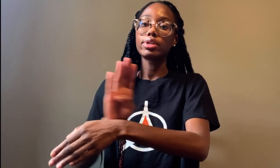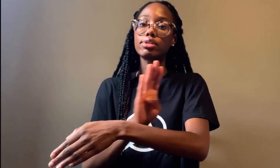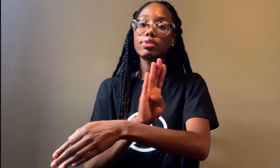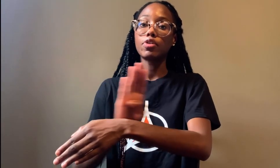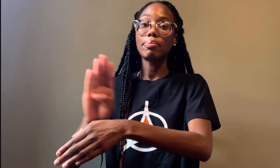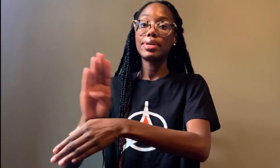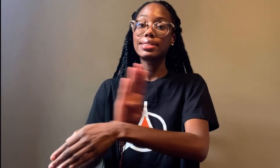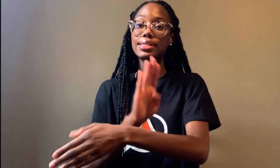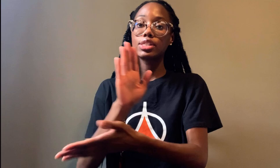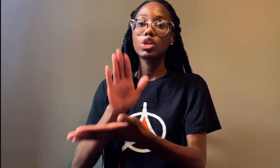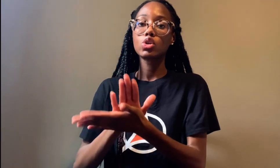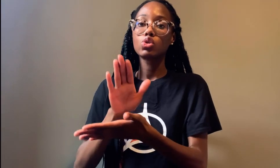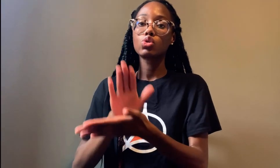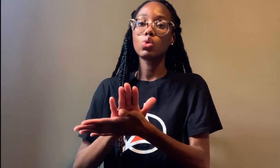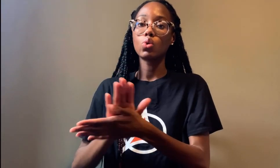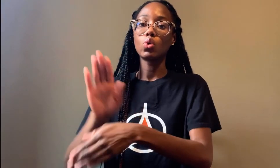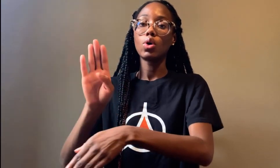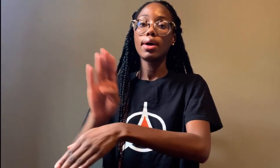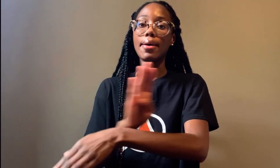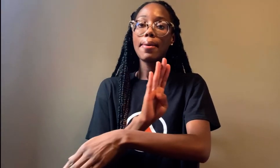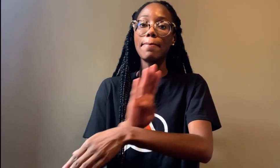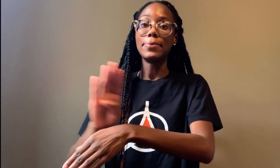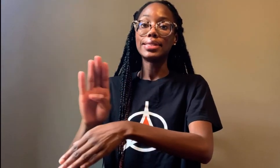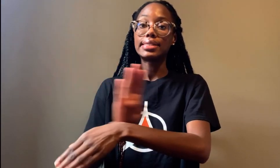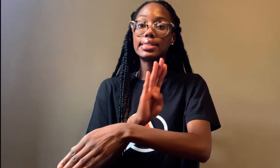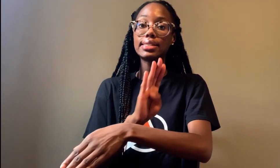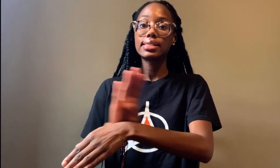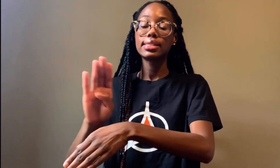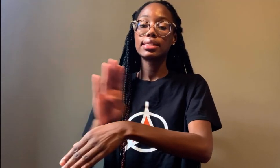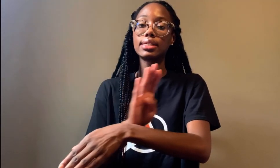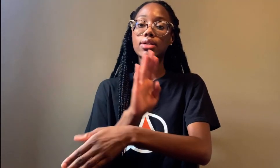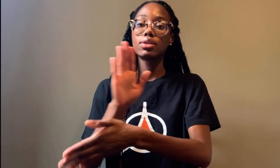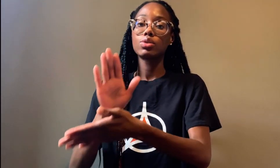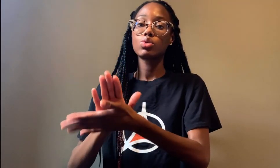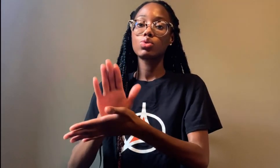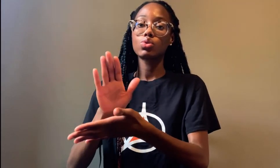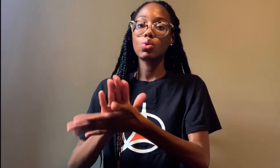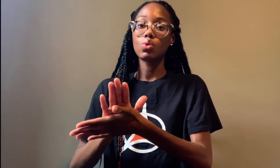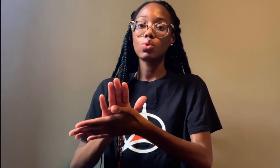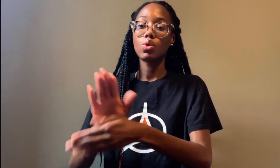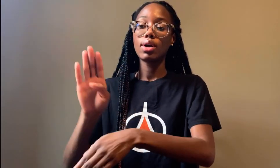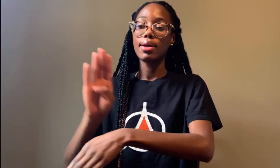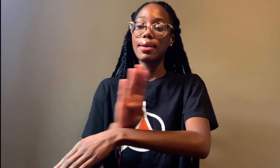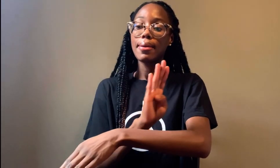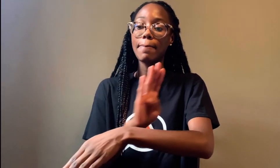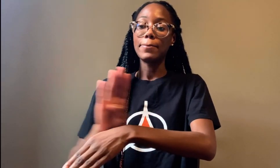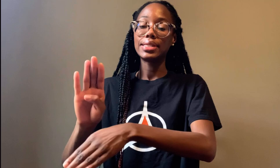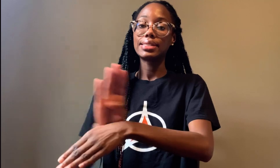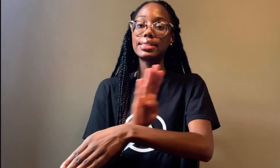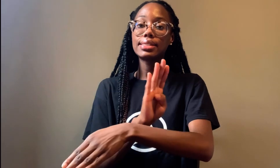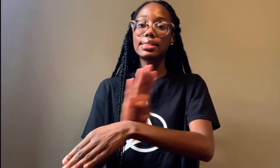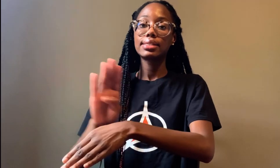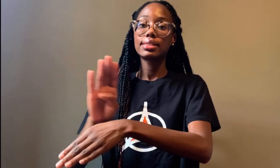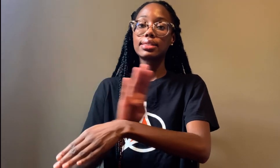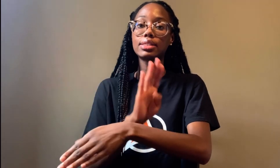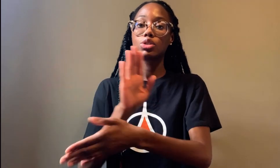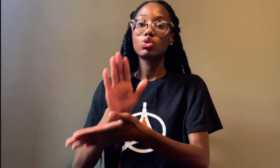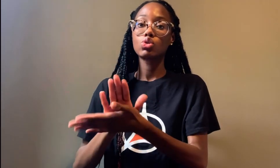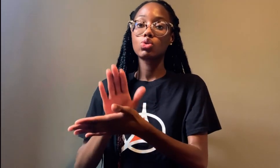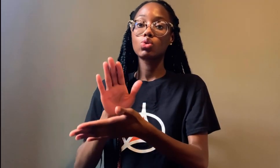wrist. For business, school. Business, school. Business,